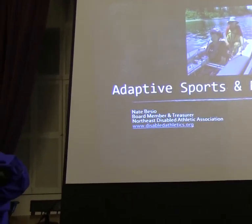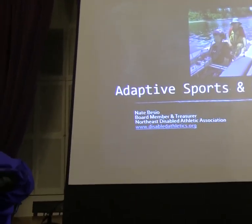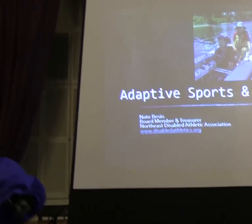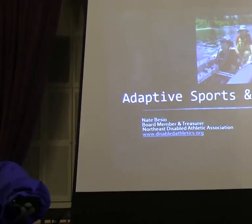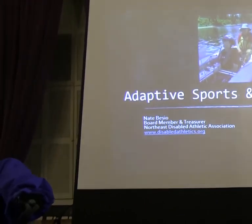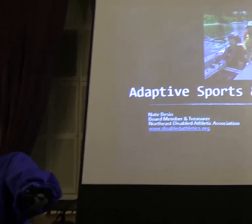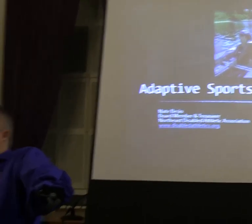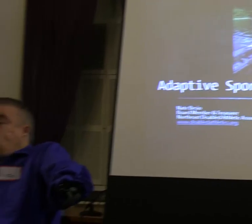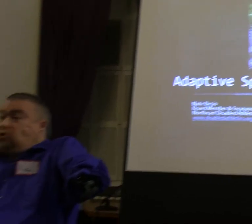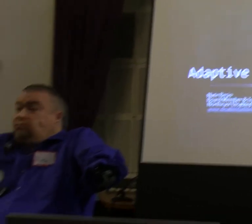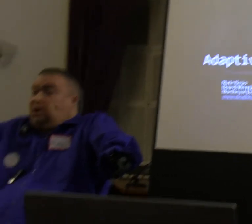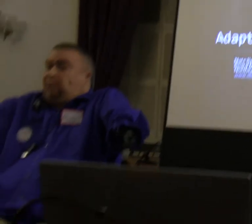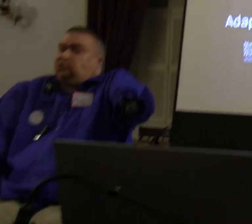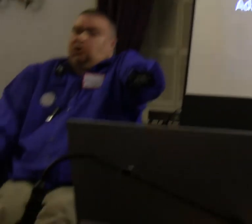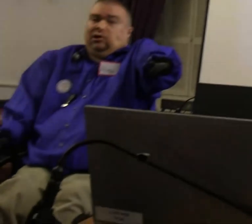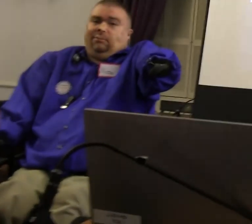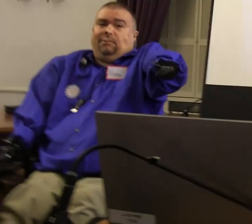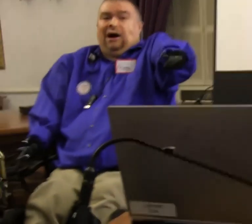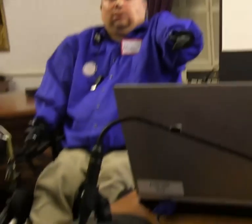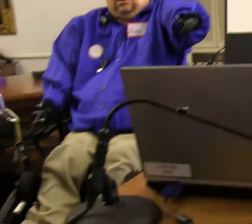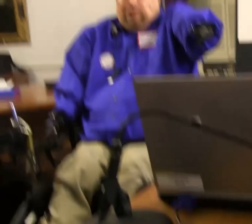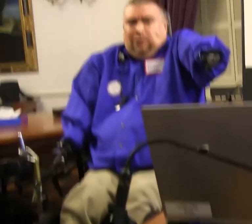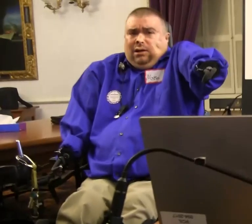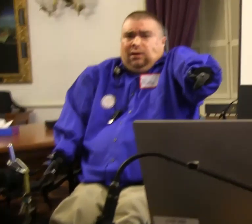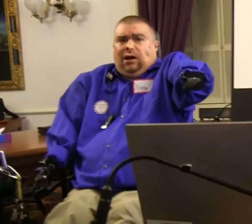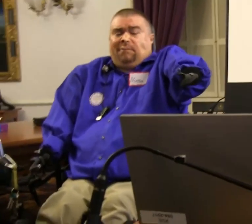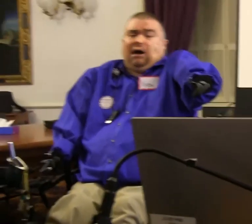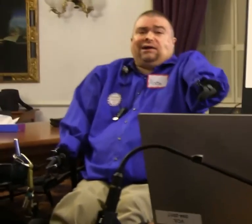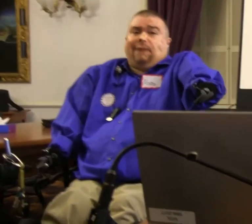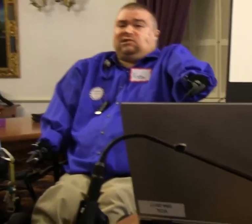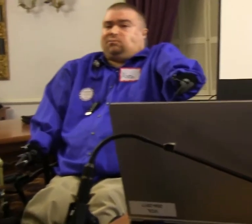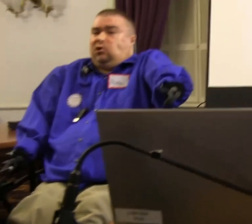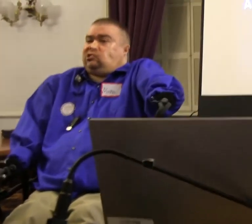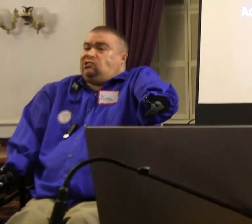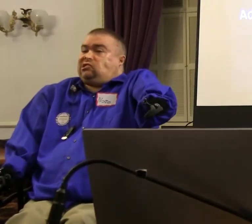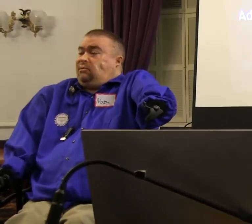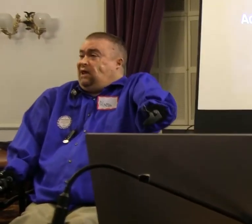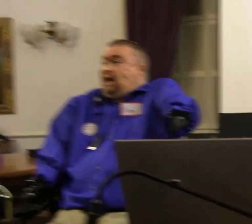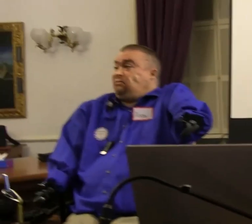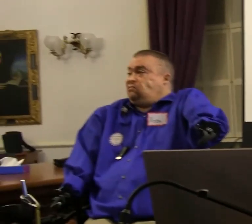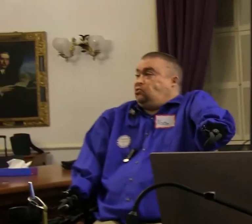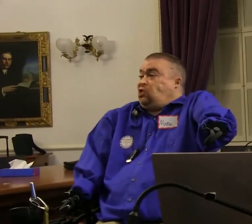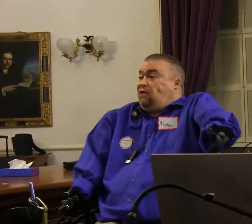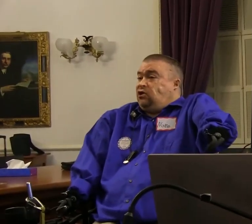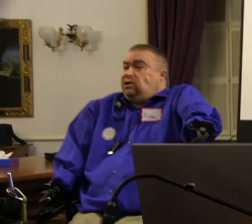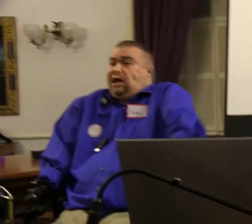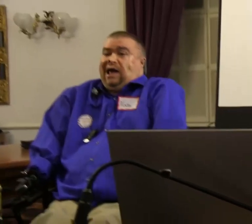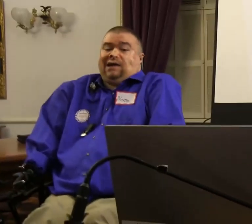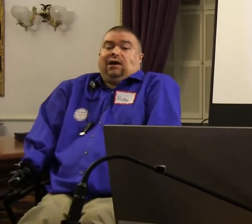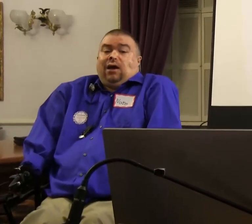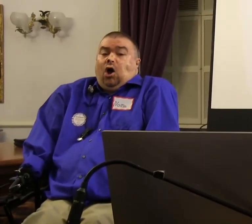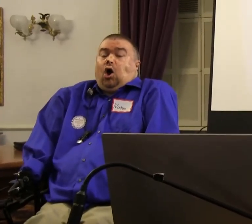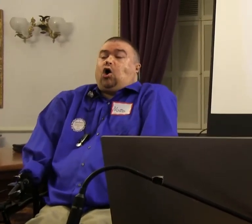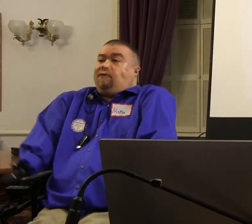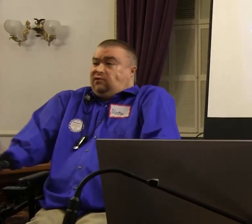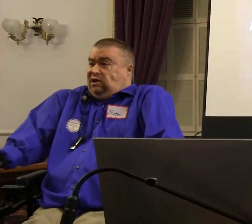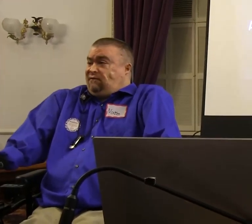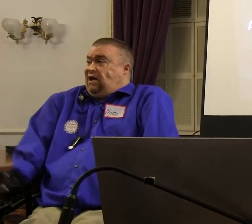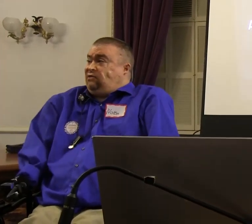take you through a slide show I'm sorry a little bit about about adaptive sports and some of the adaptive sports offered and